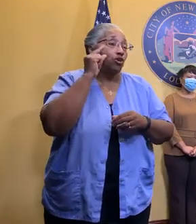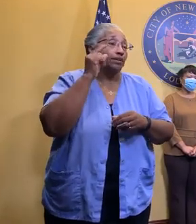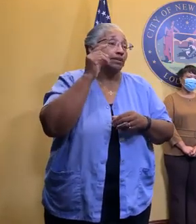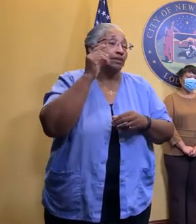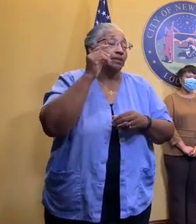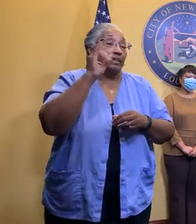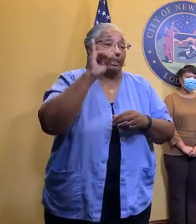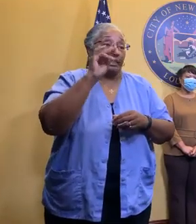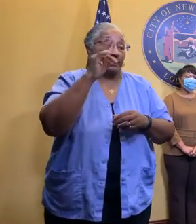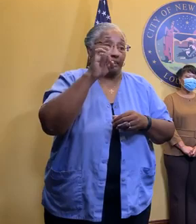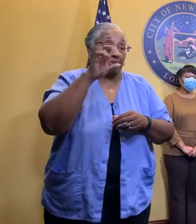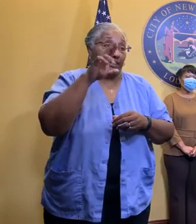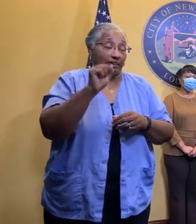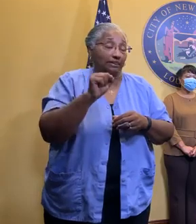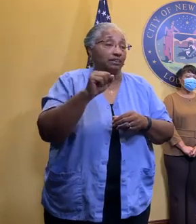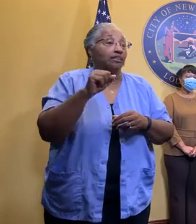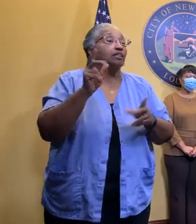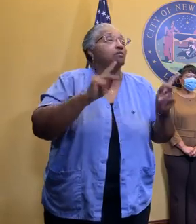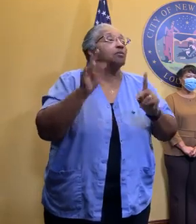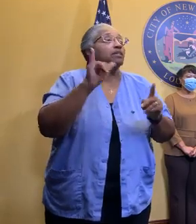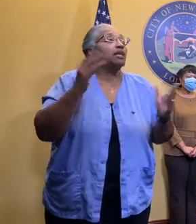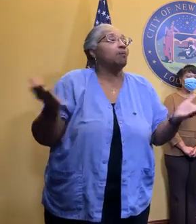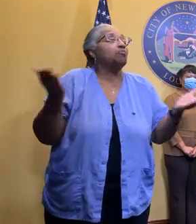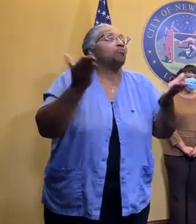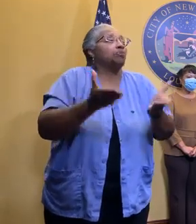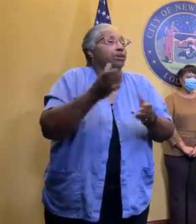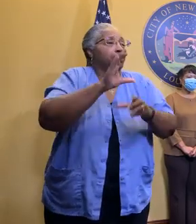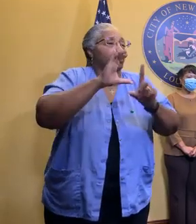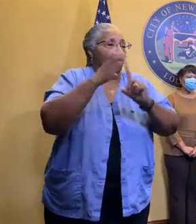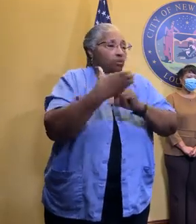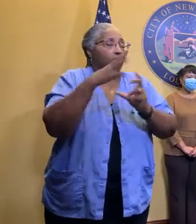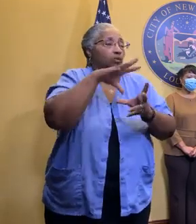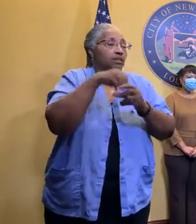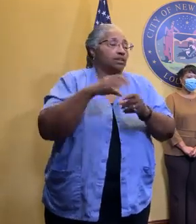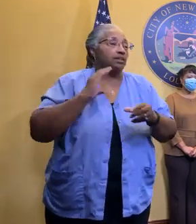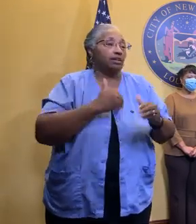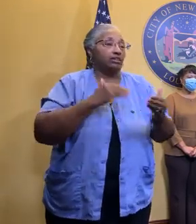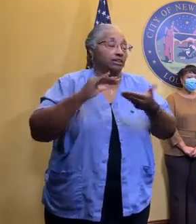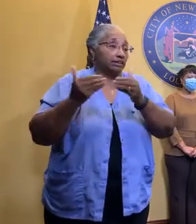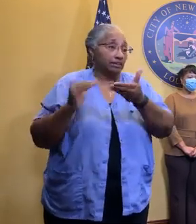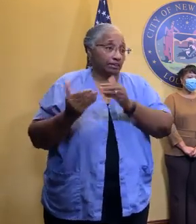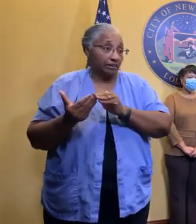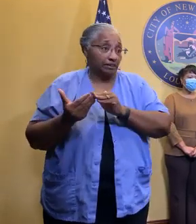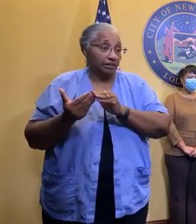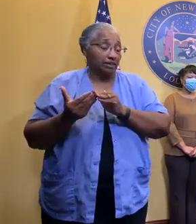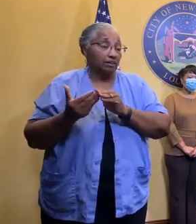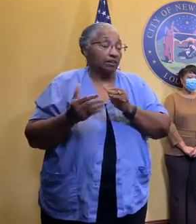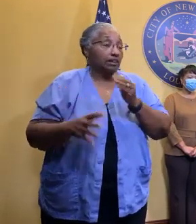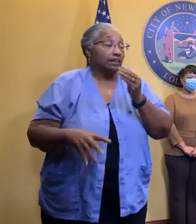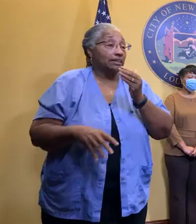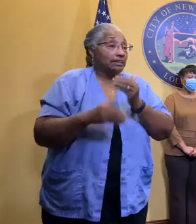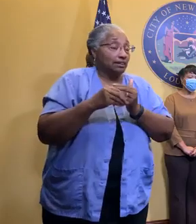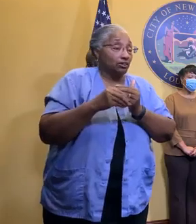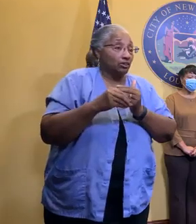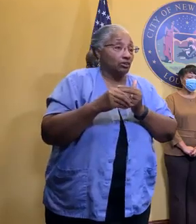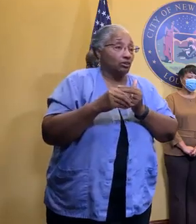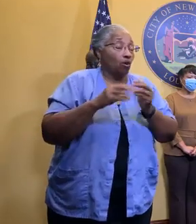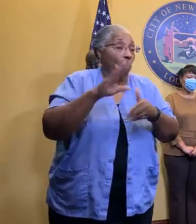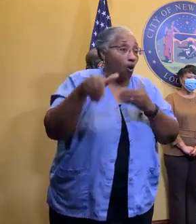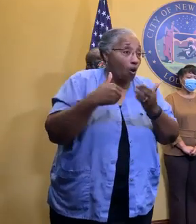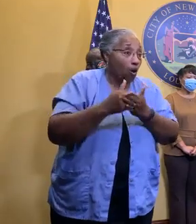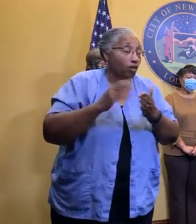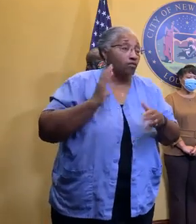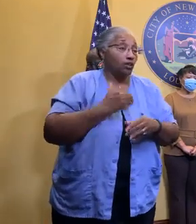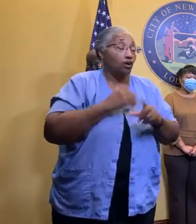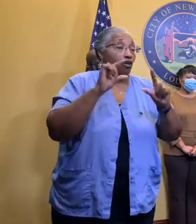the culture bearers of our city. In addition to being a credentialed healthcare professional, and all of our group